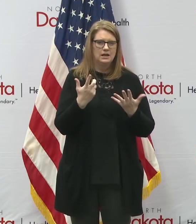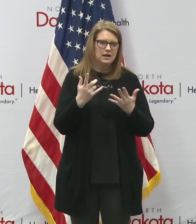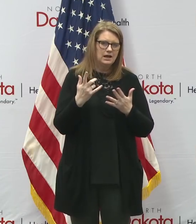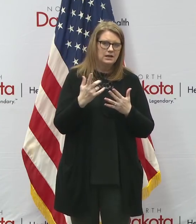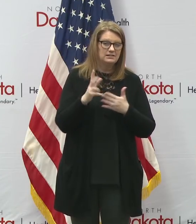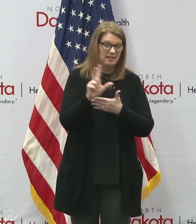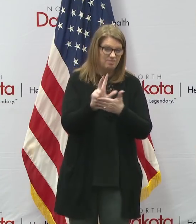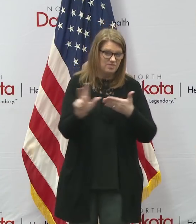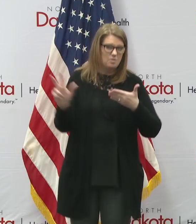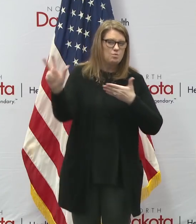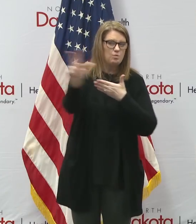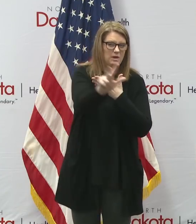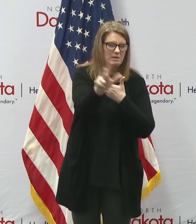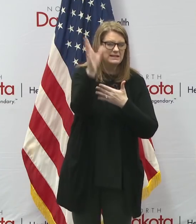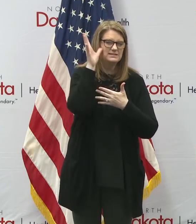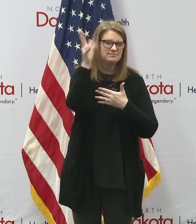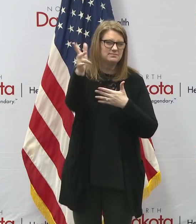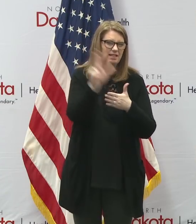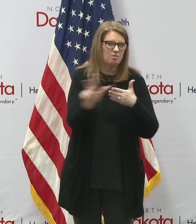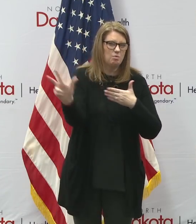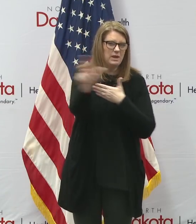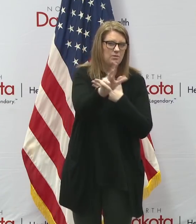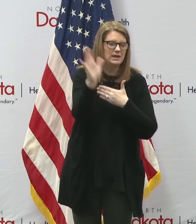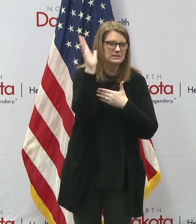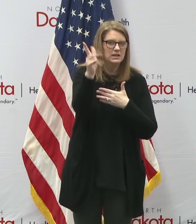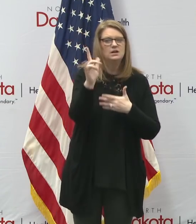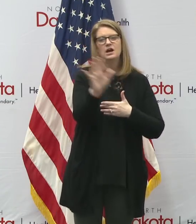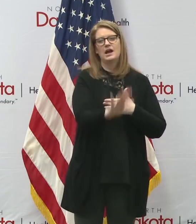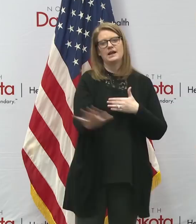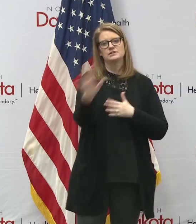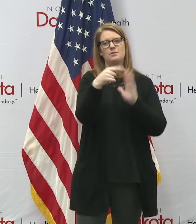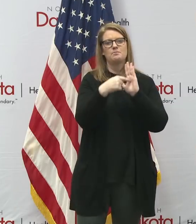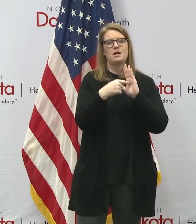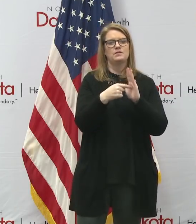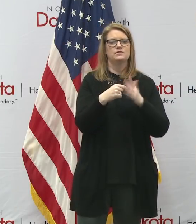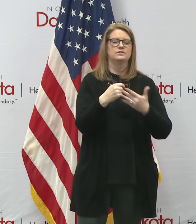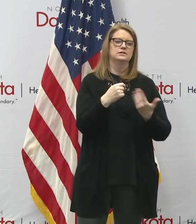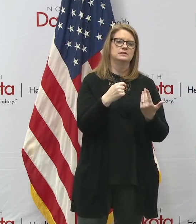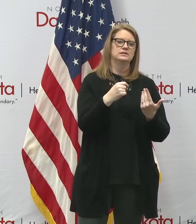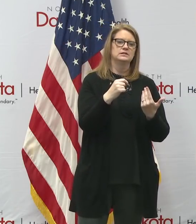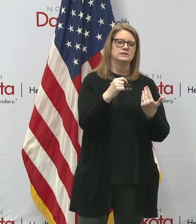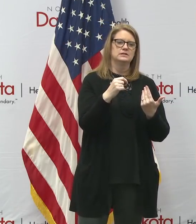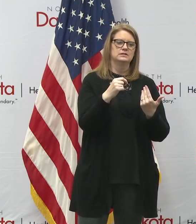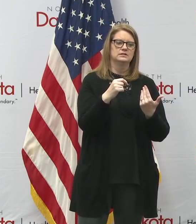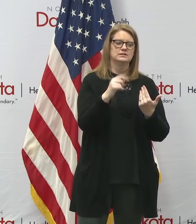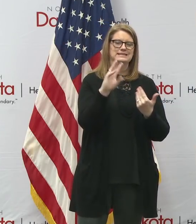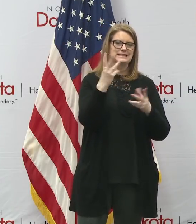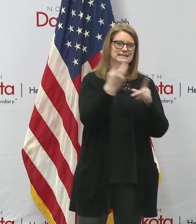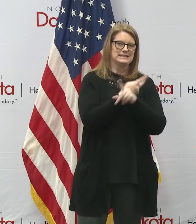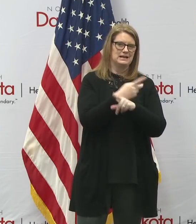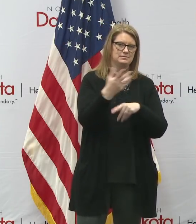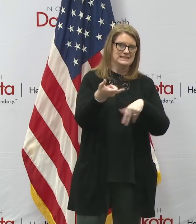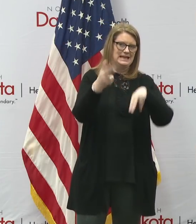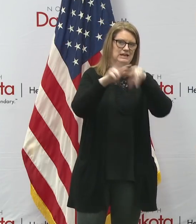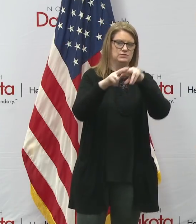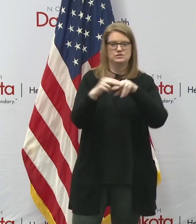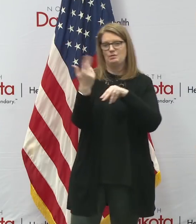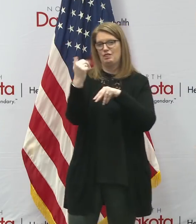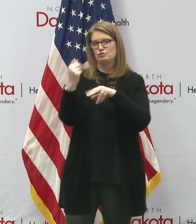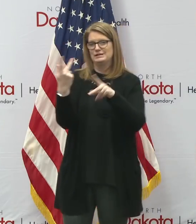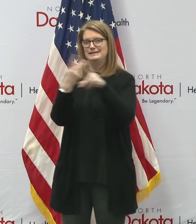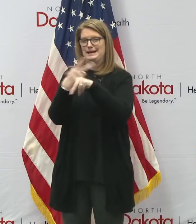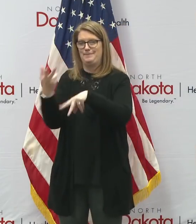about 3 weeks, the estimates in our models today would range from a 6x increase to a 13x